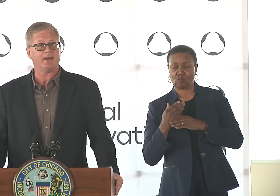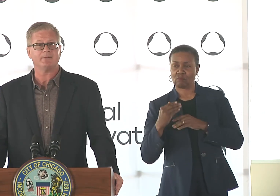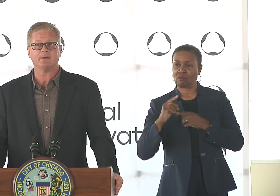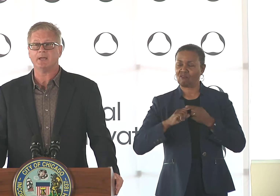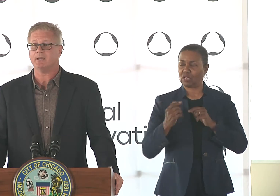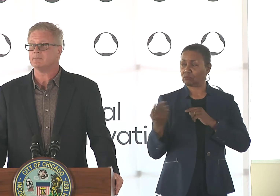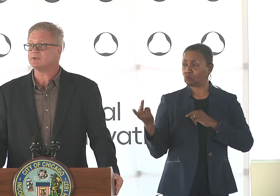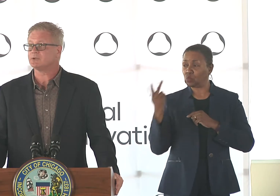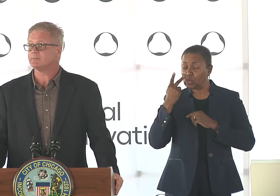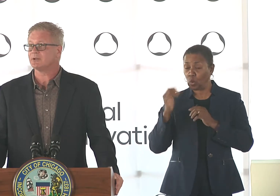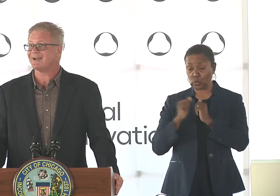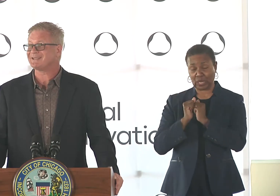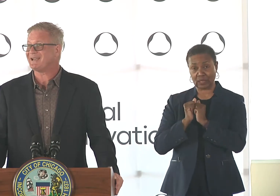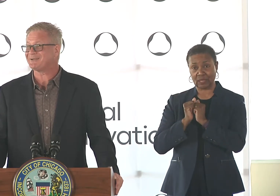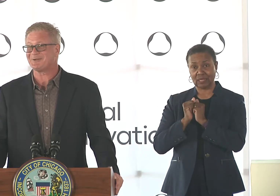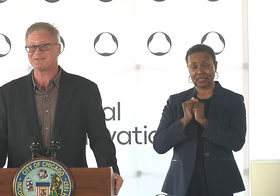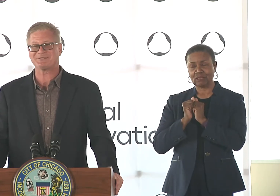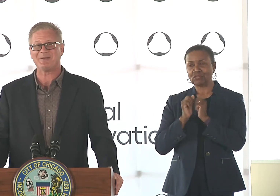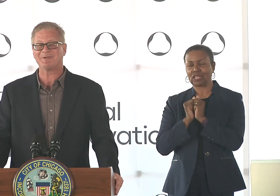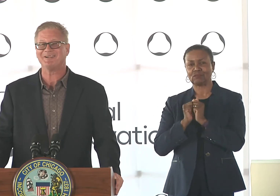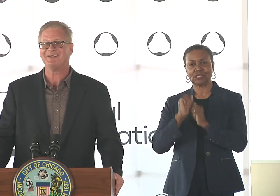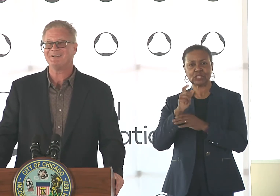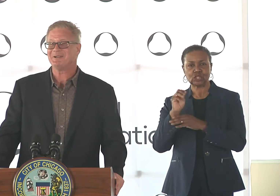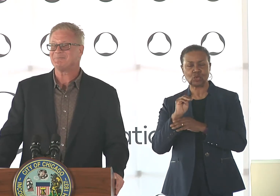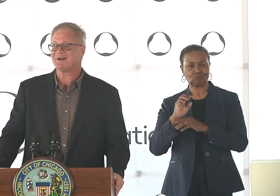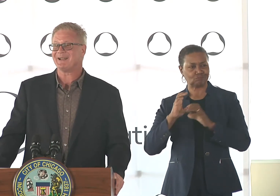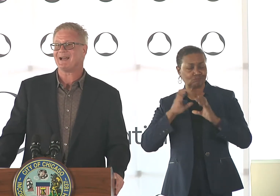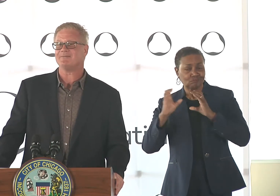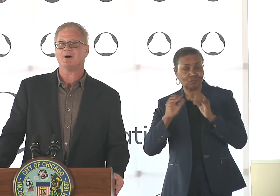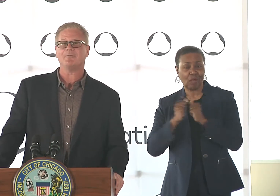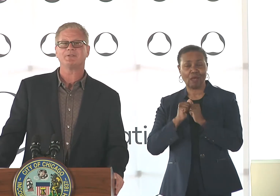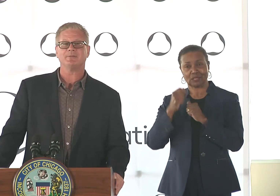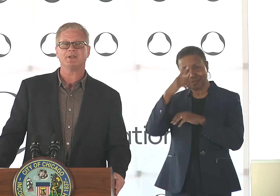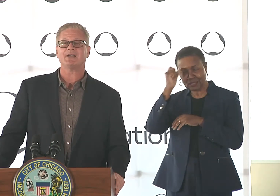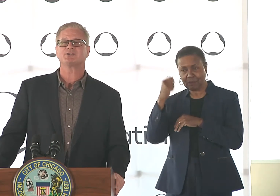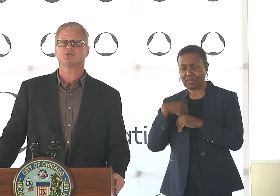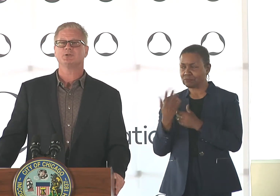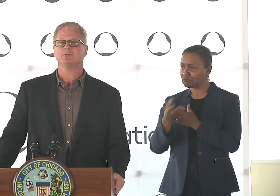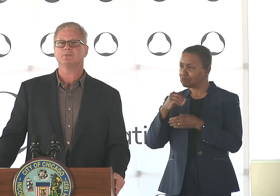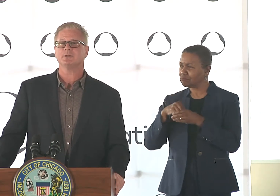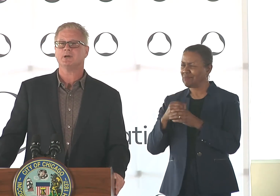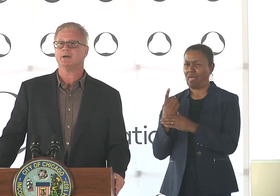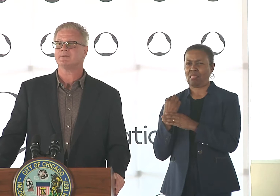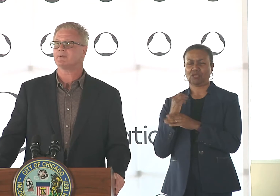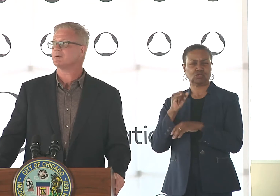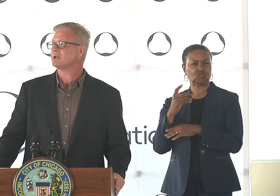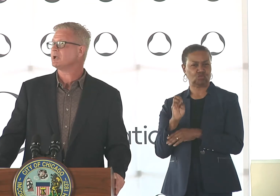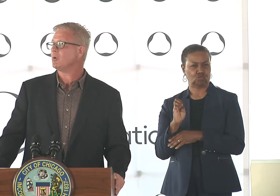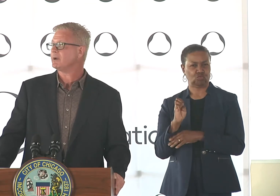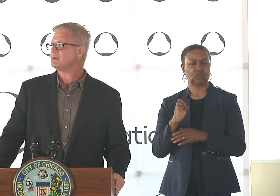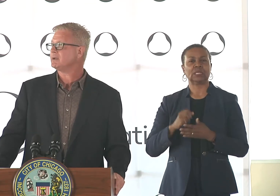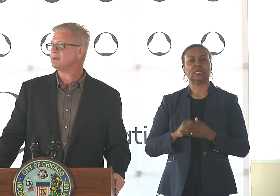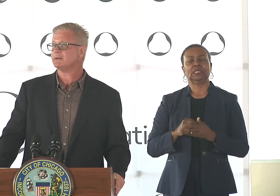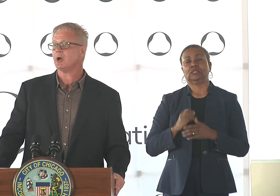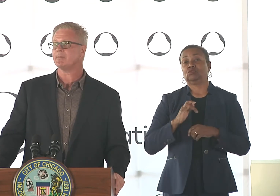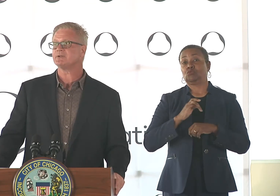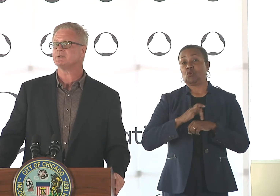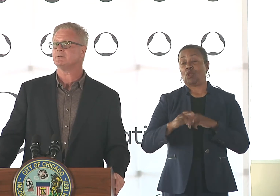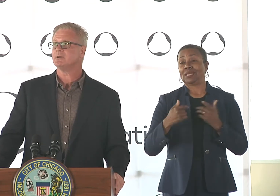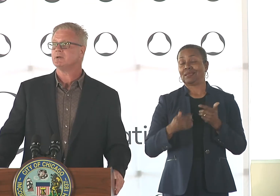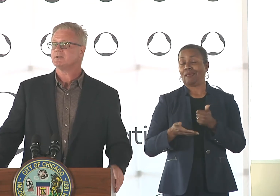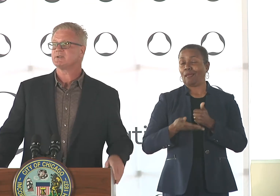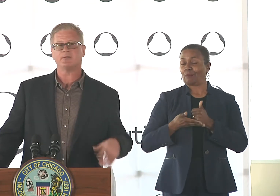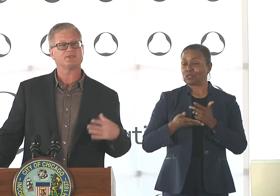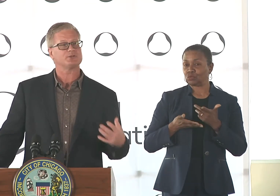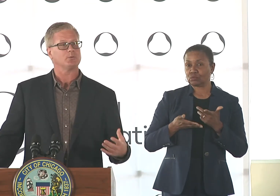we have, and we Zoomed a lot together over the summer, but I got involved with him last June from the early going and helping